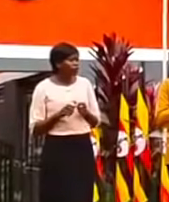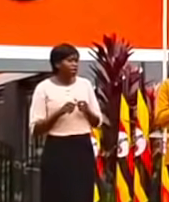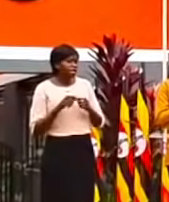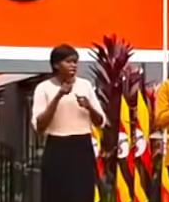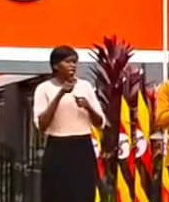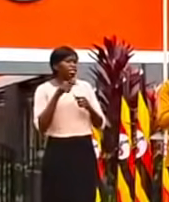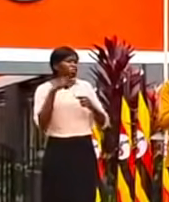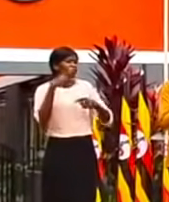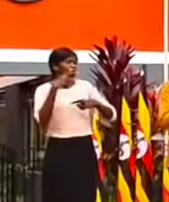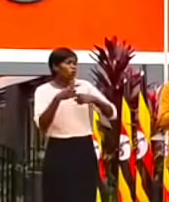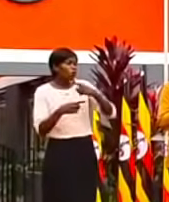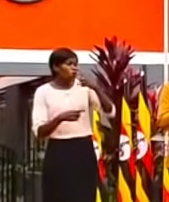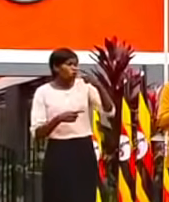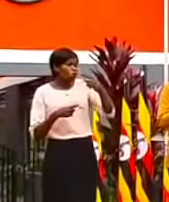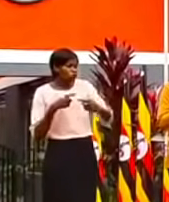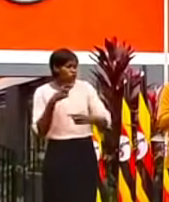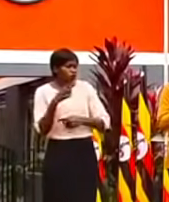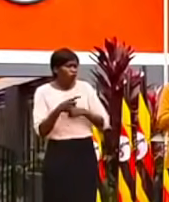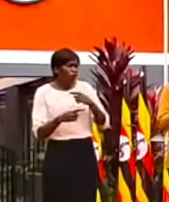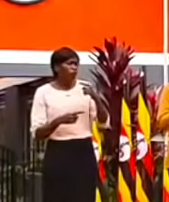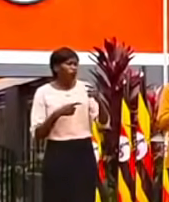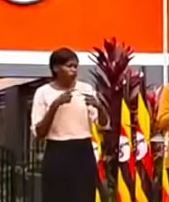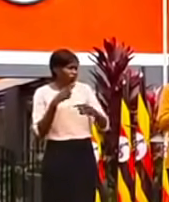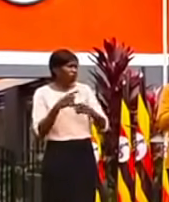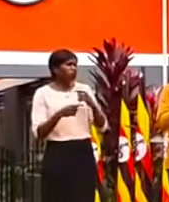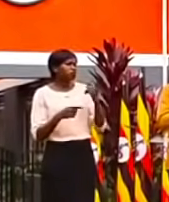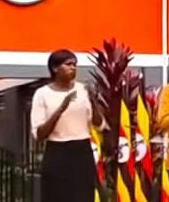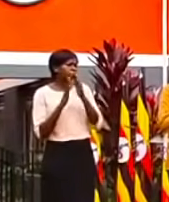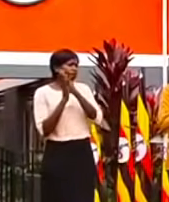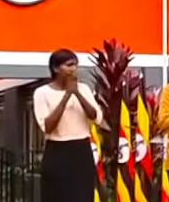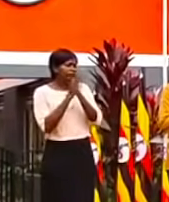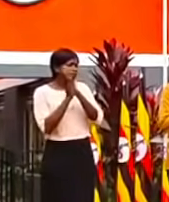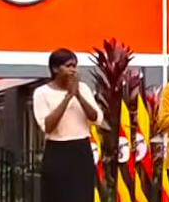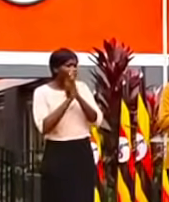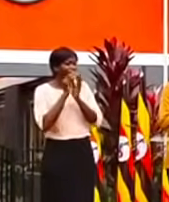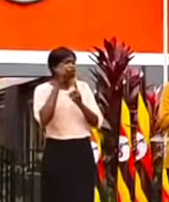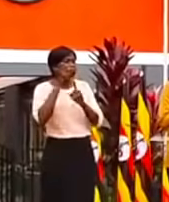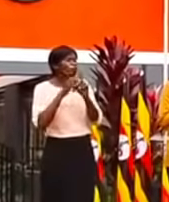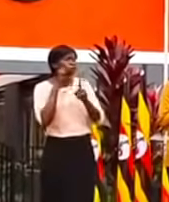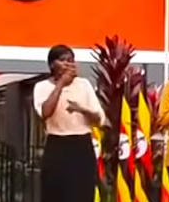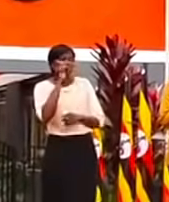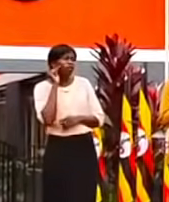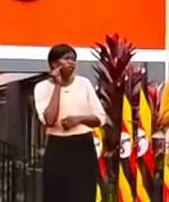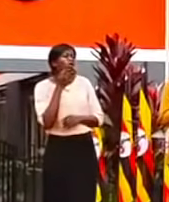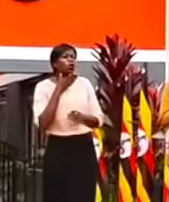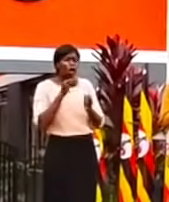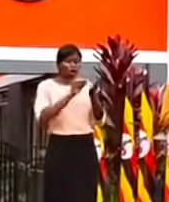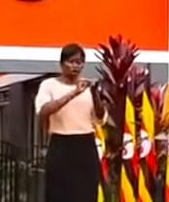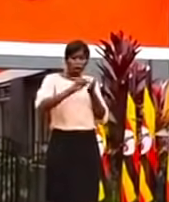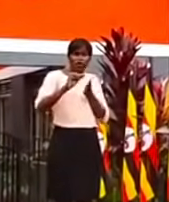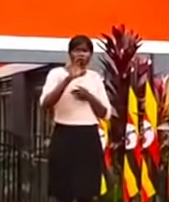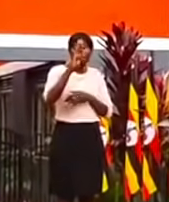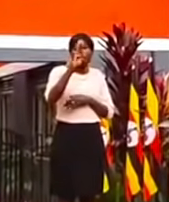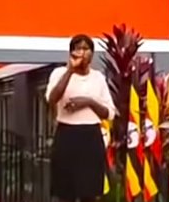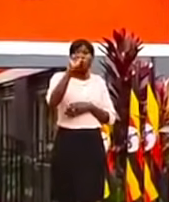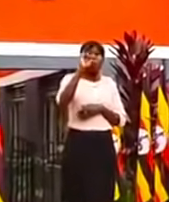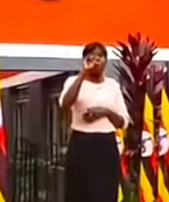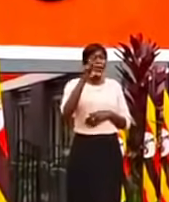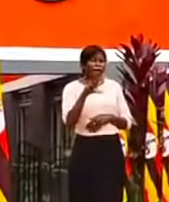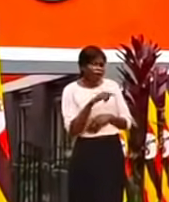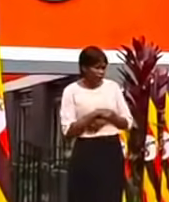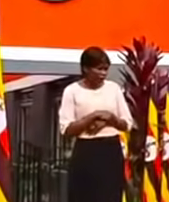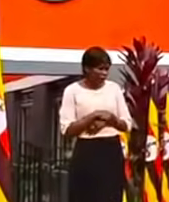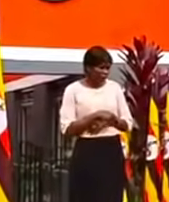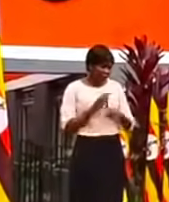continued insistence by Mr. Museveni and his people to strap bail. I'm glad that Ugandans are rejecting this